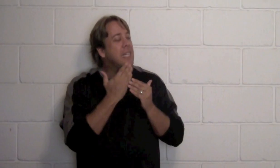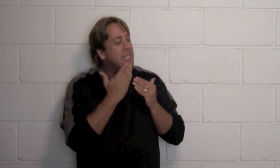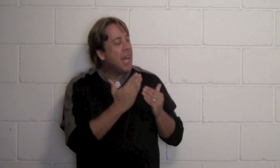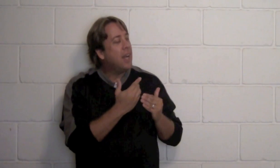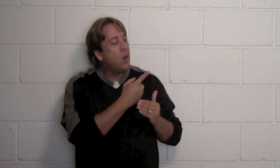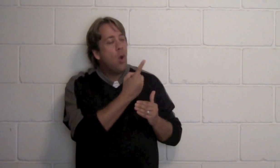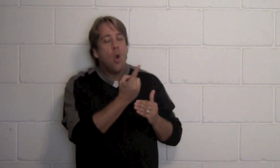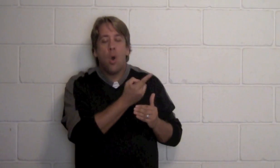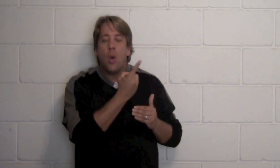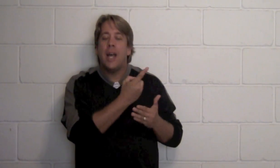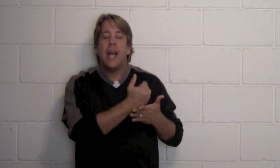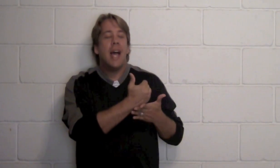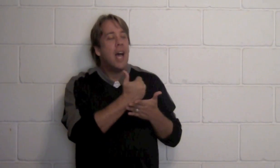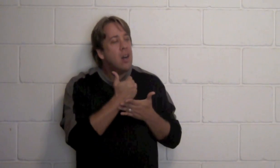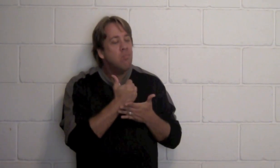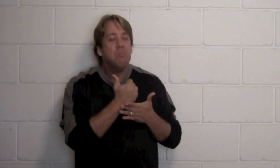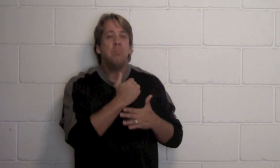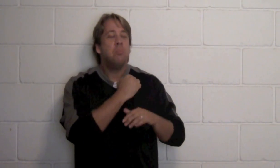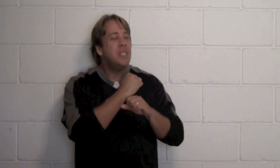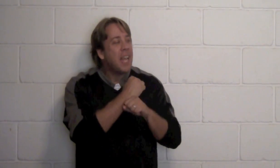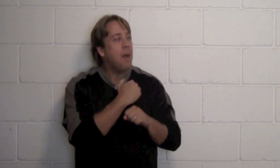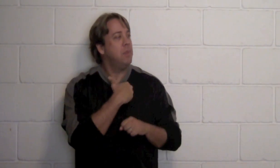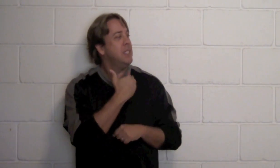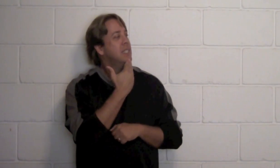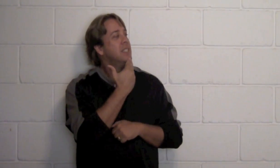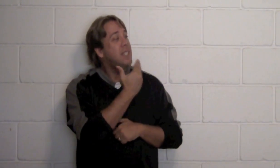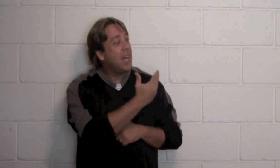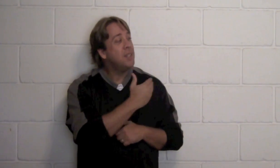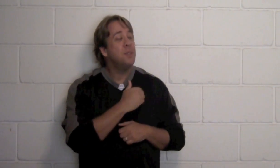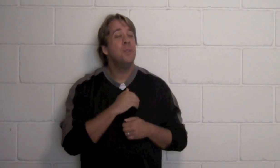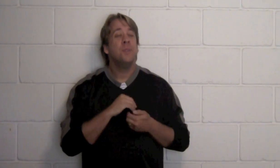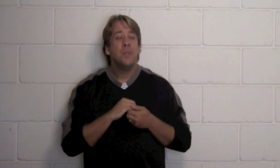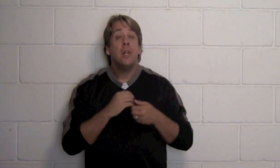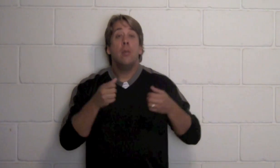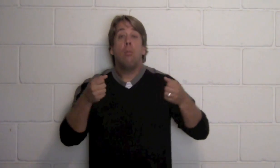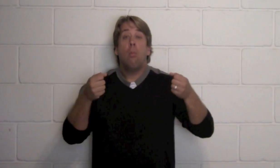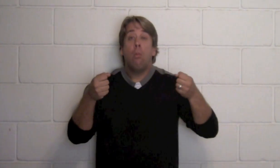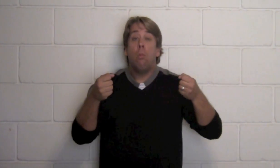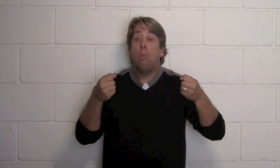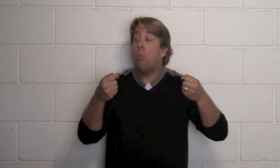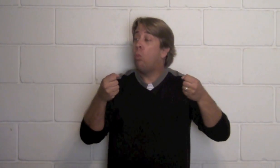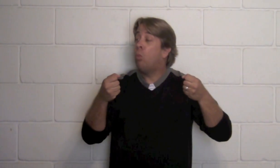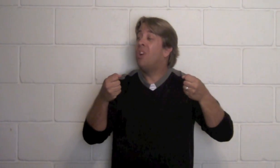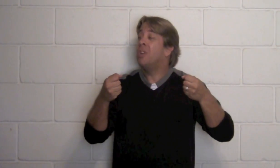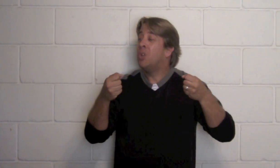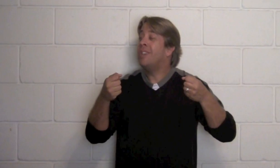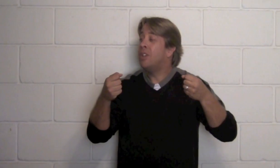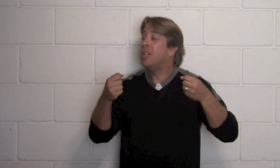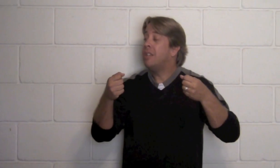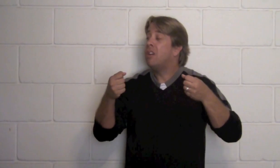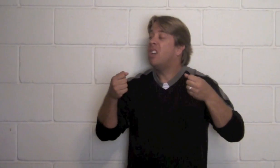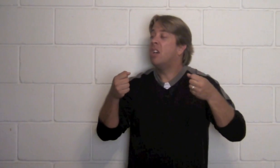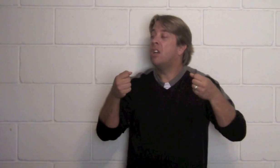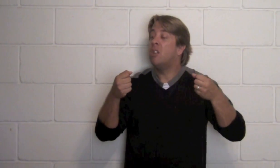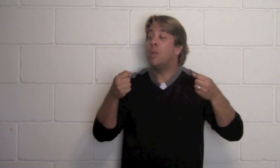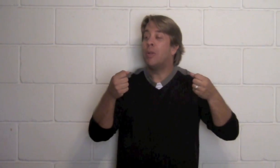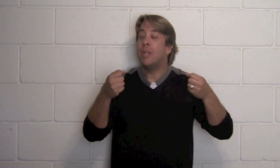thank you, husband, for always keeping me safe, for always protecting me in all these years. And the husband said,